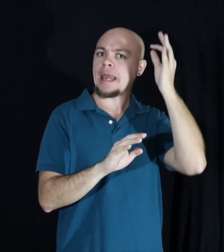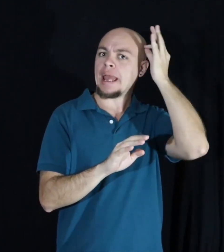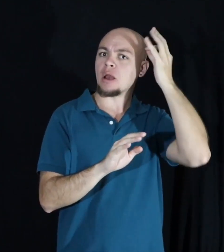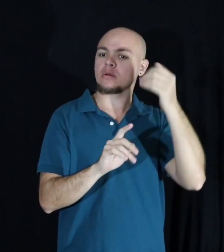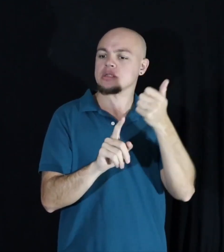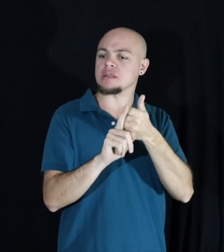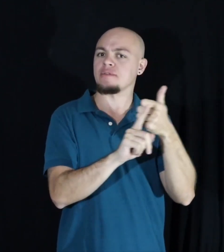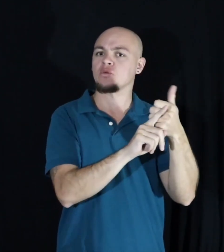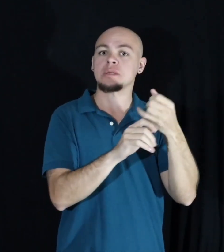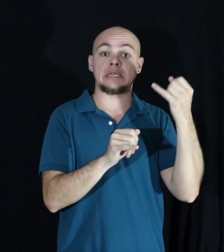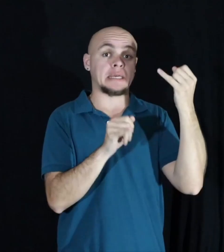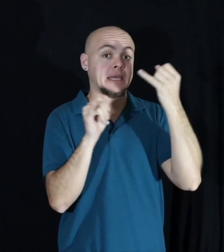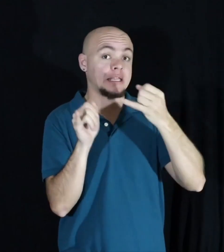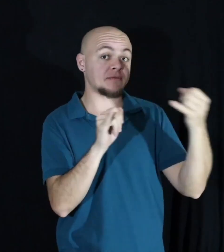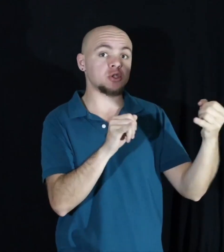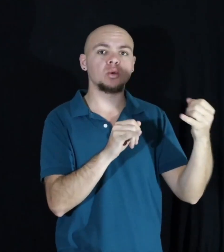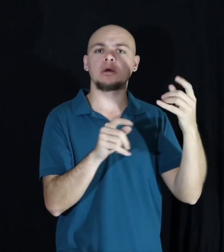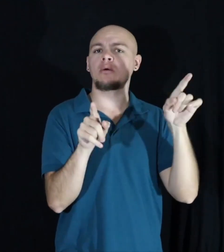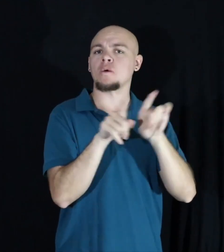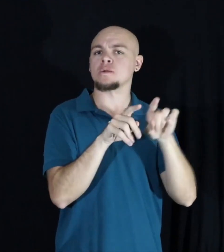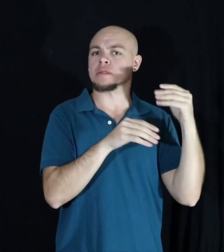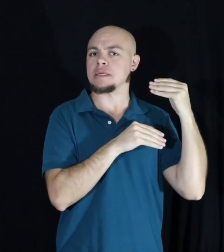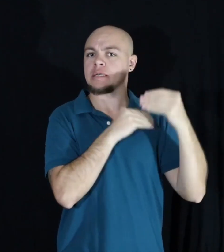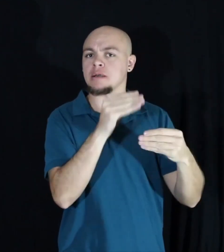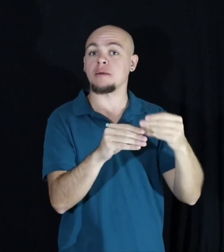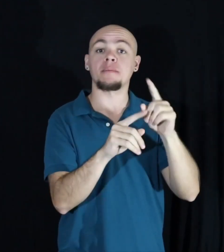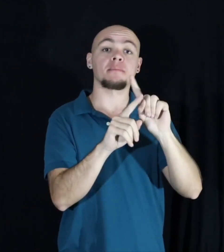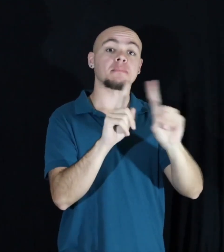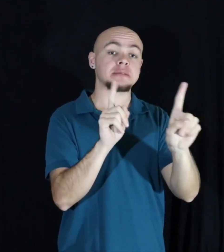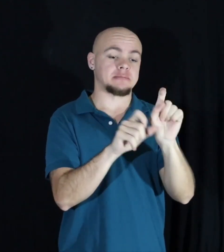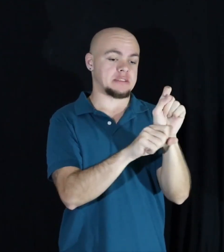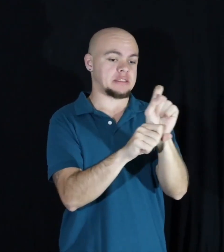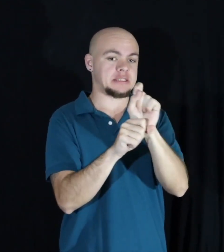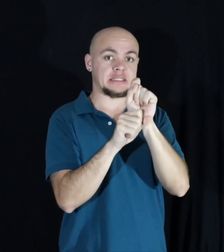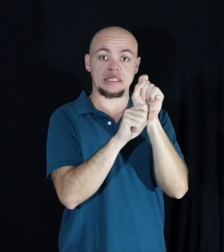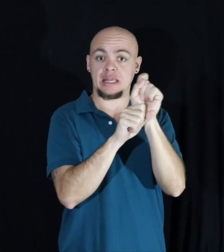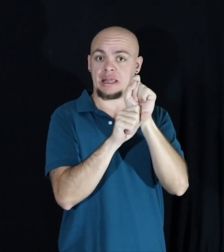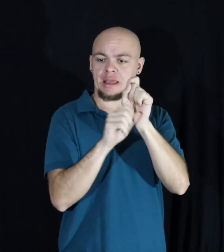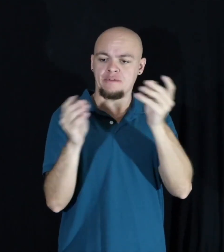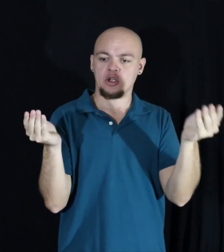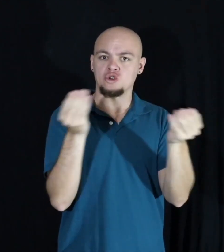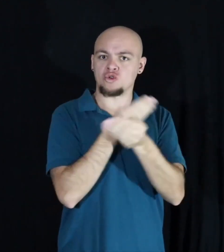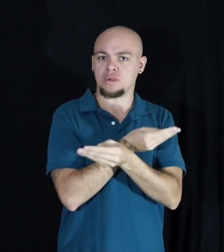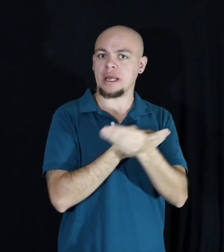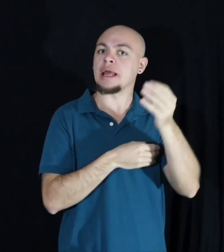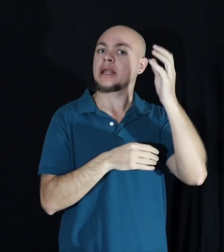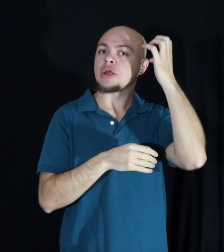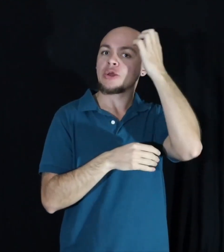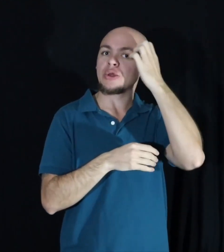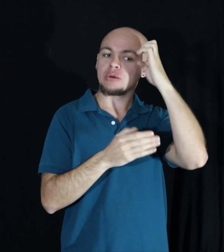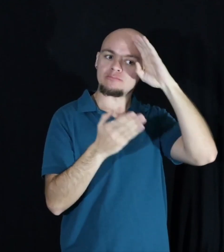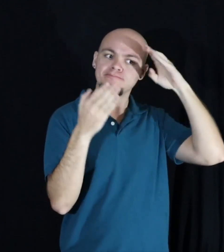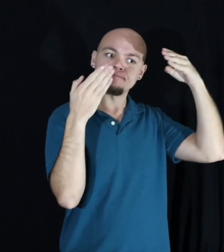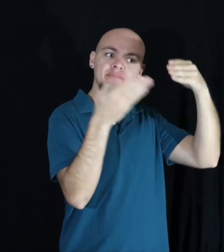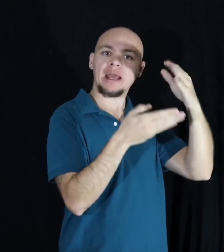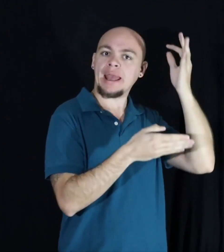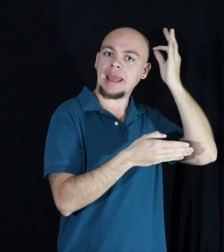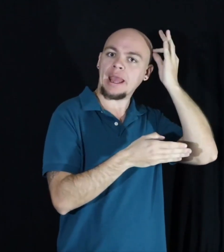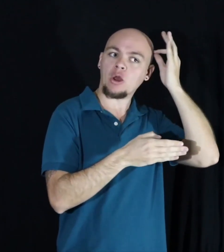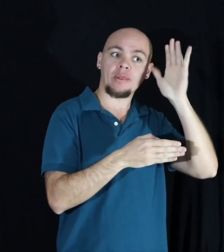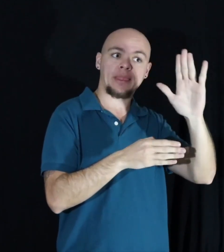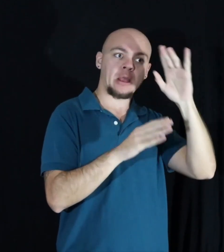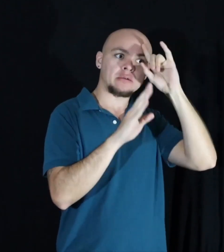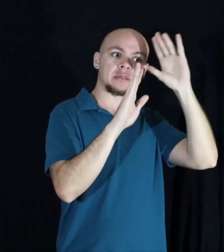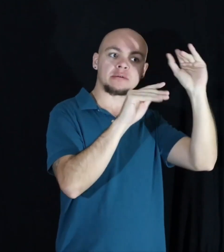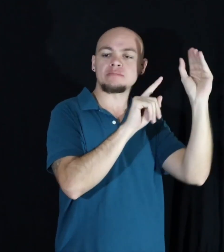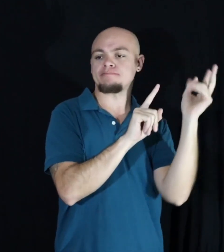and heritage, whereas with the advent of the slave trade, Eurocentric standards of hair were thrusted upon enslaved Africans, and it's